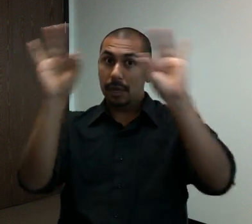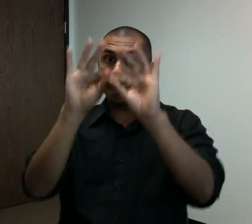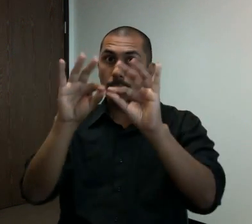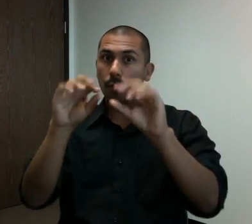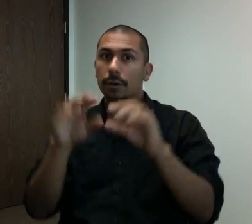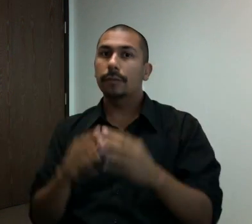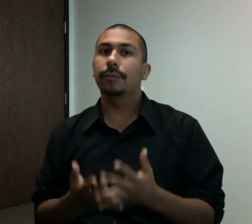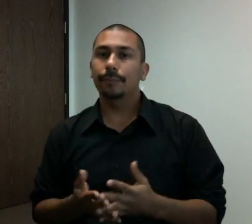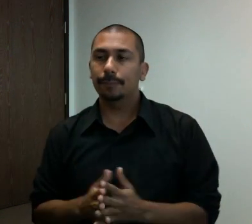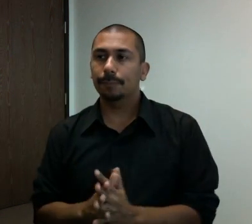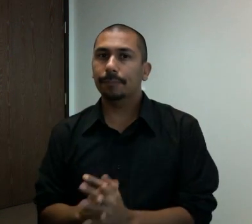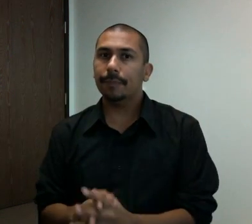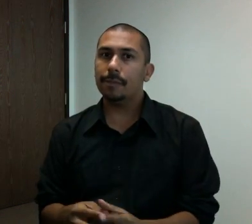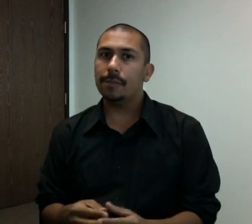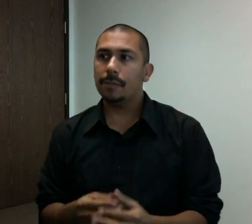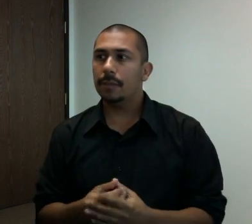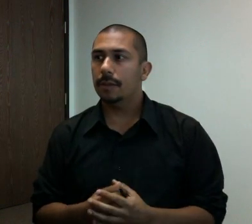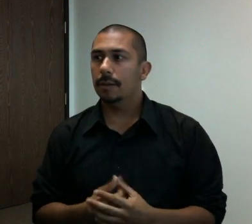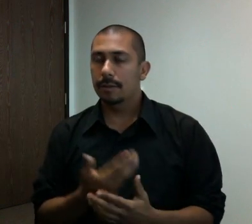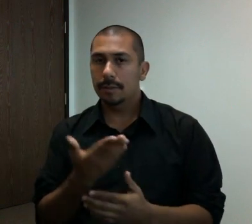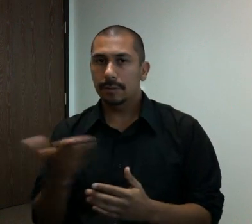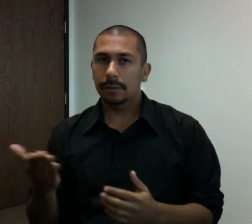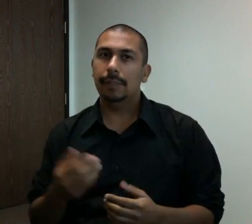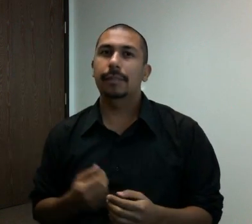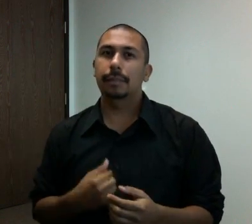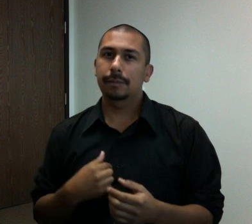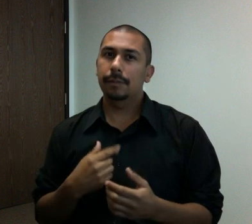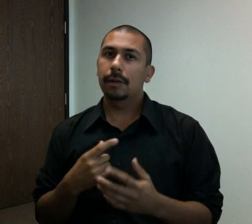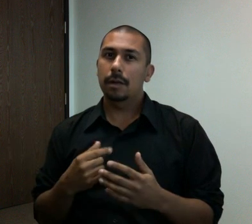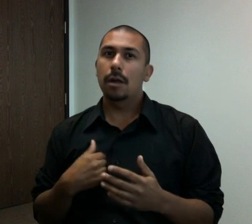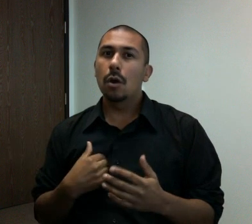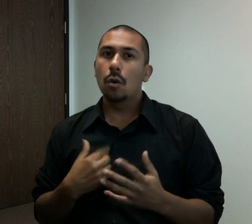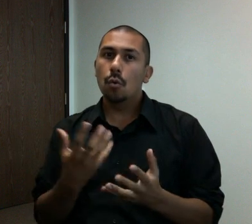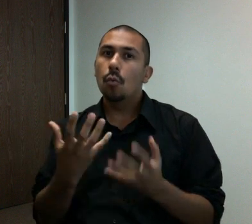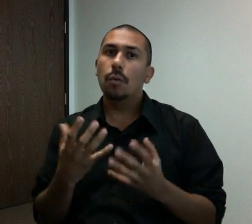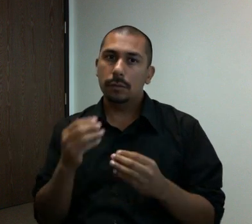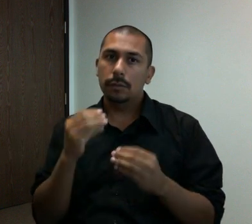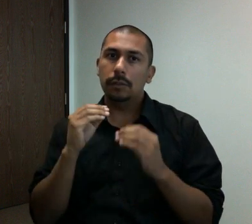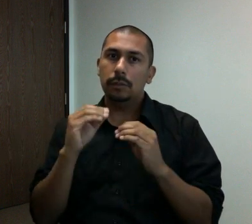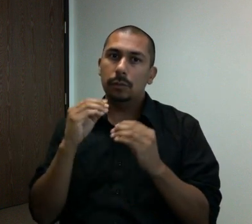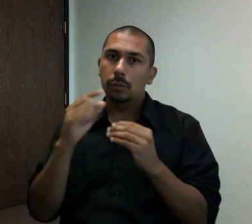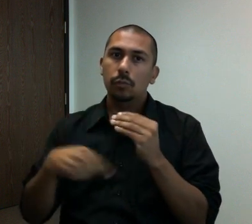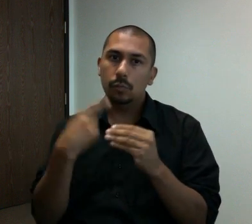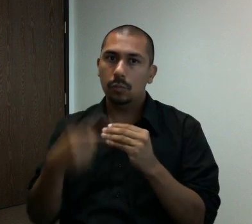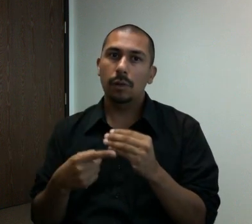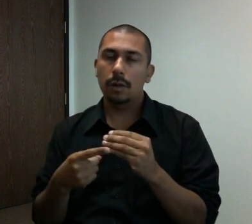which ones I'm going to do at the beginning of that semester. And in the past, I've done biology,